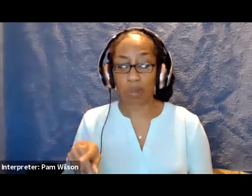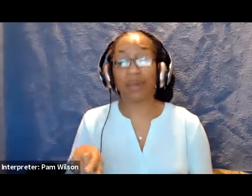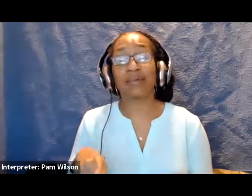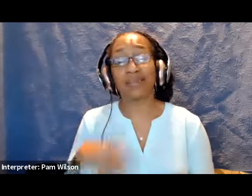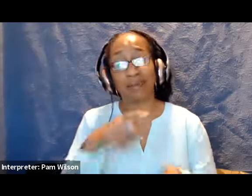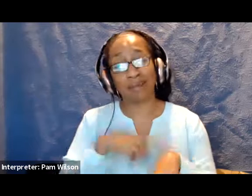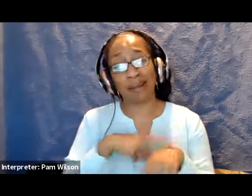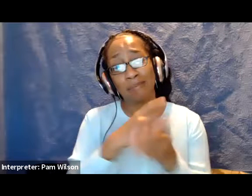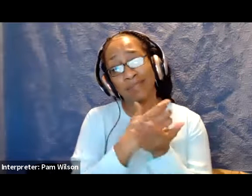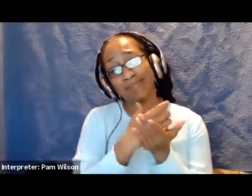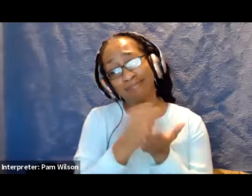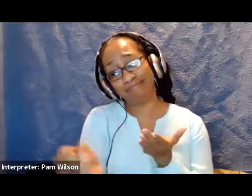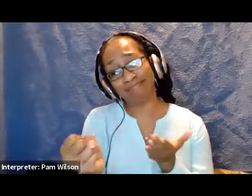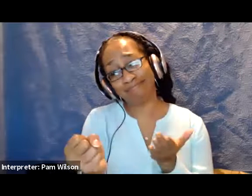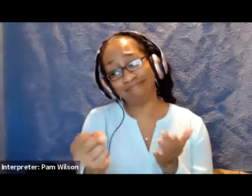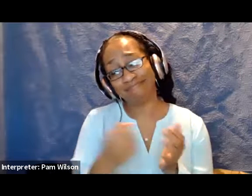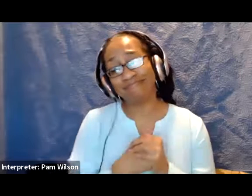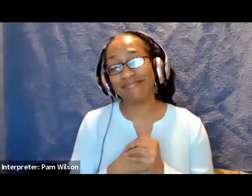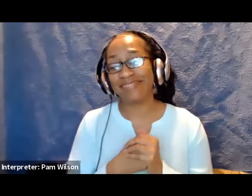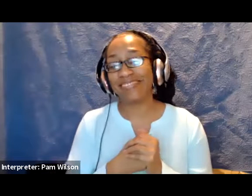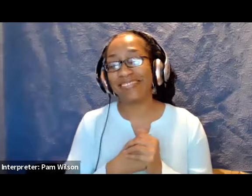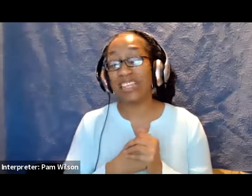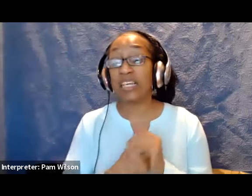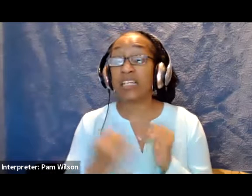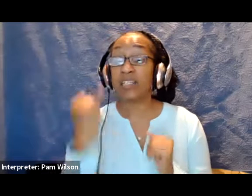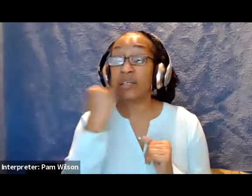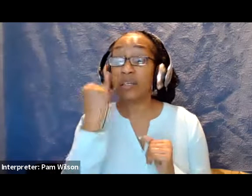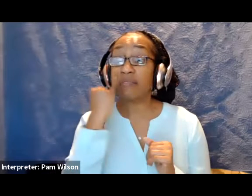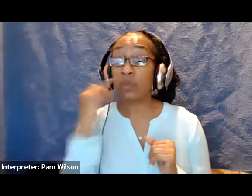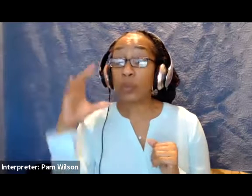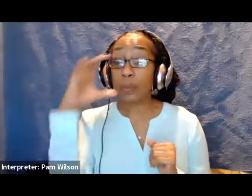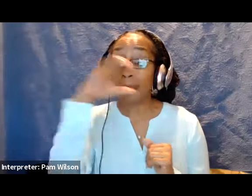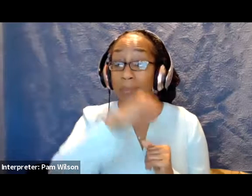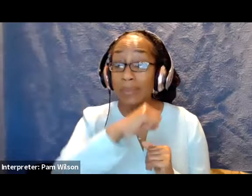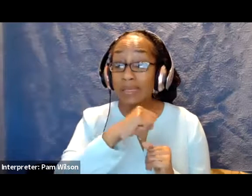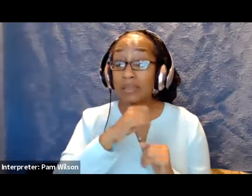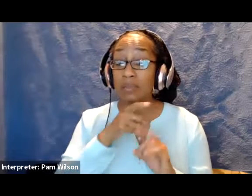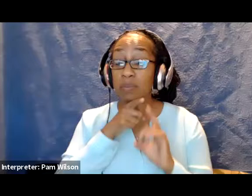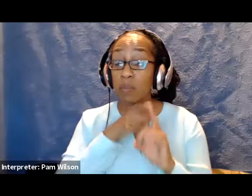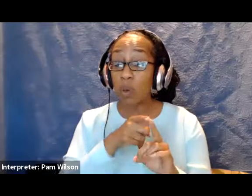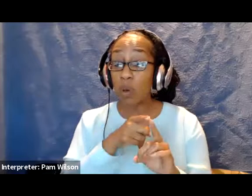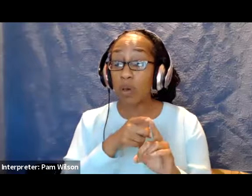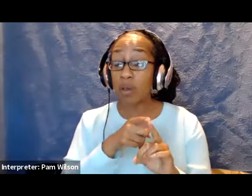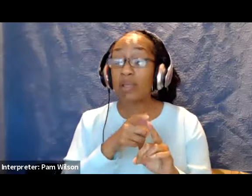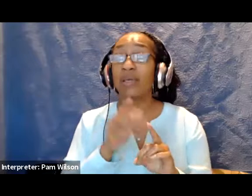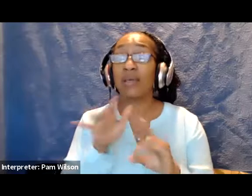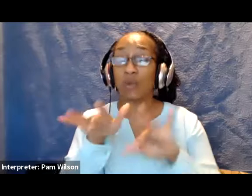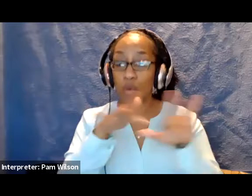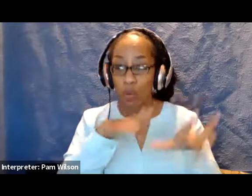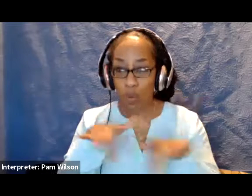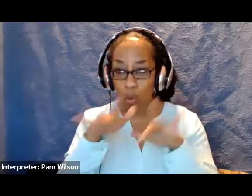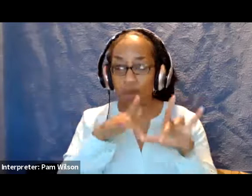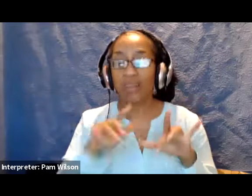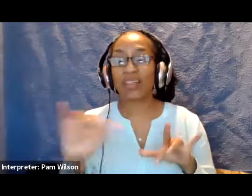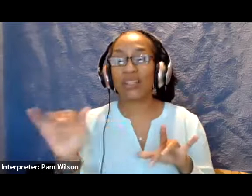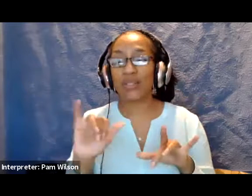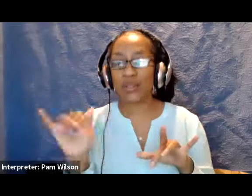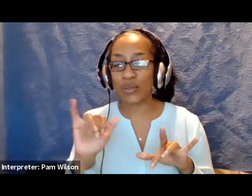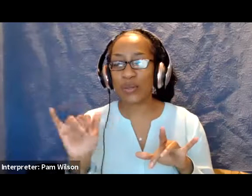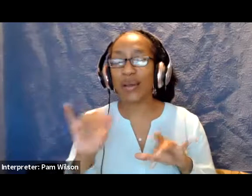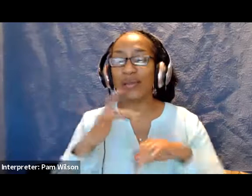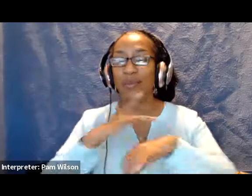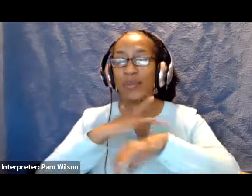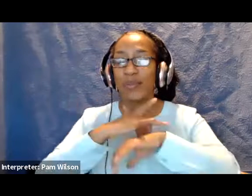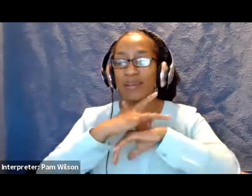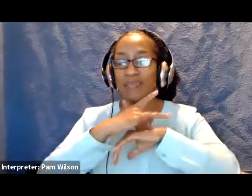of time. And if you missed certain points, this is also being recorded and will be